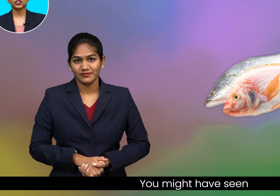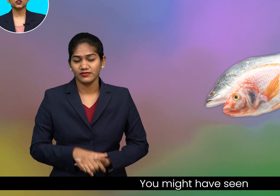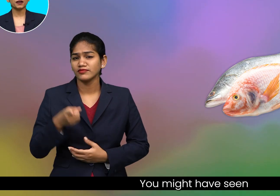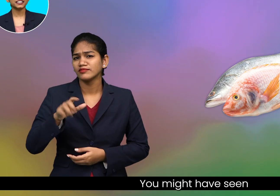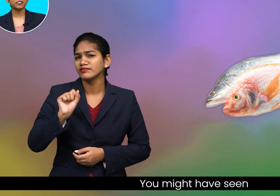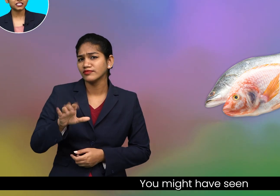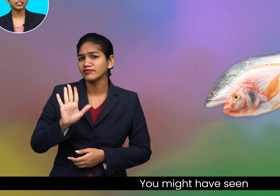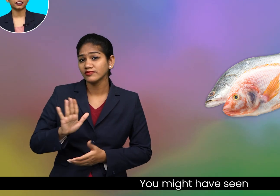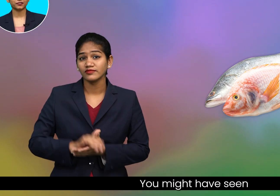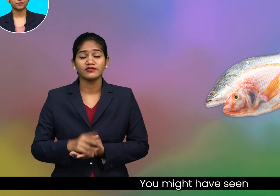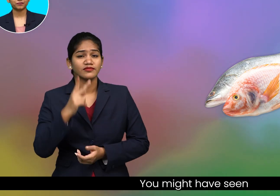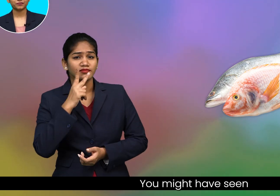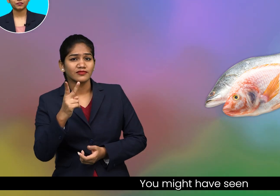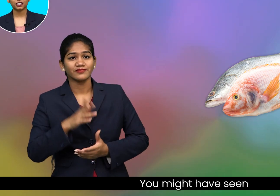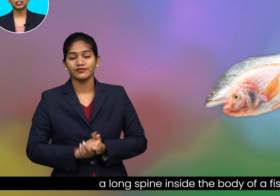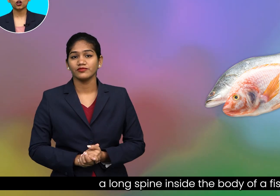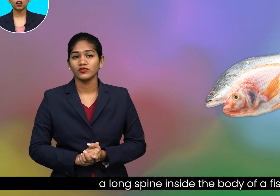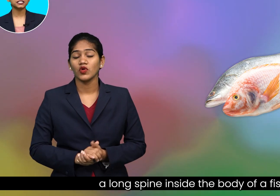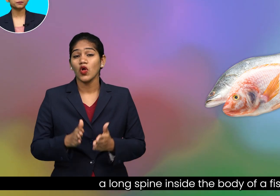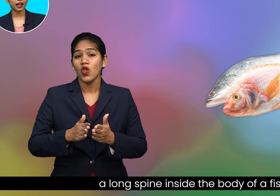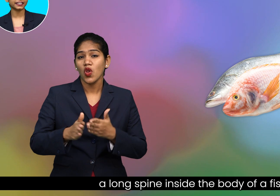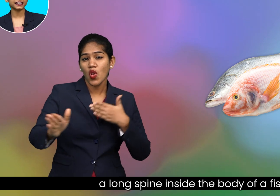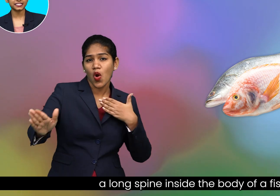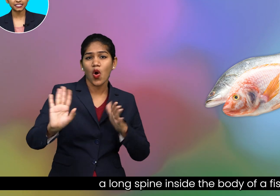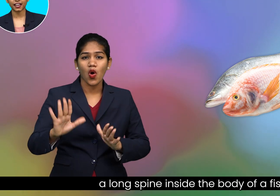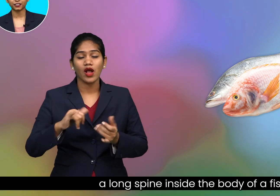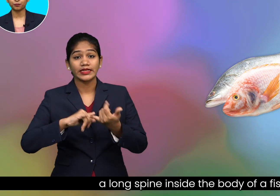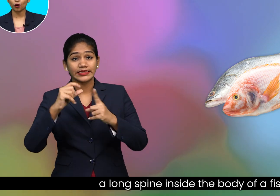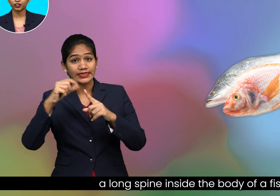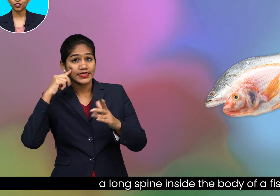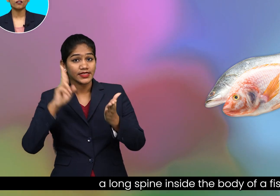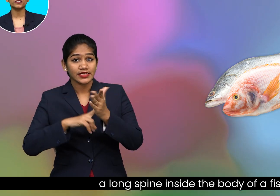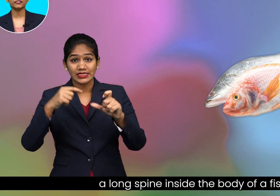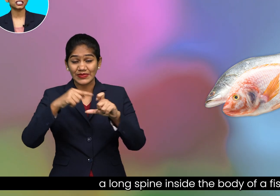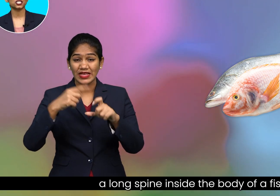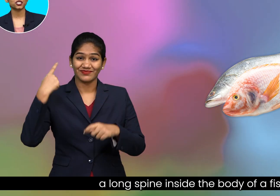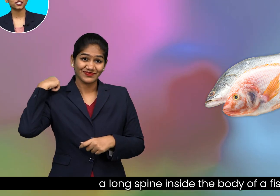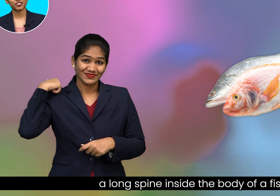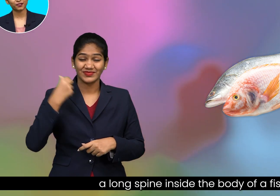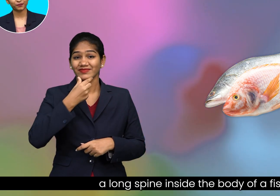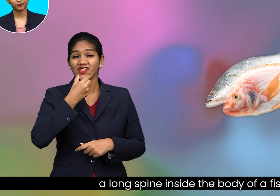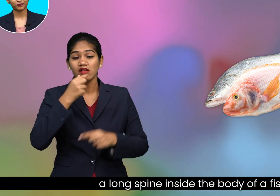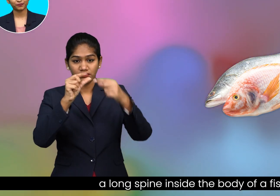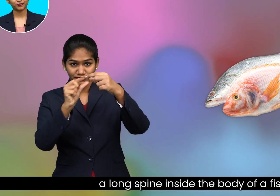You might have seen a long spine inside the body of a fish.